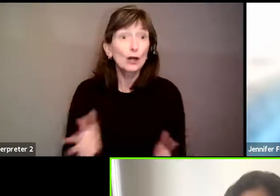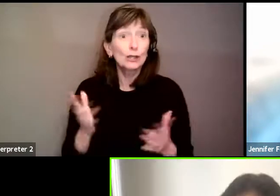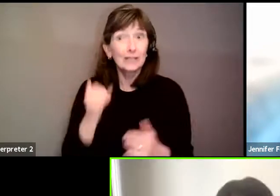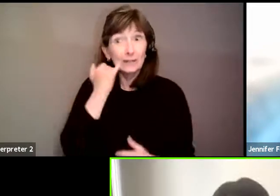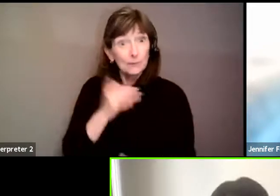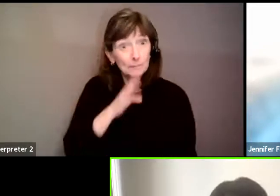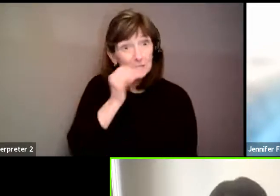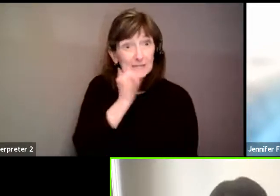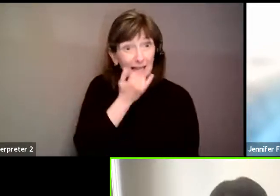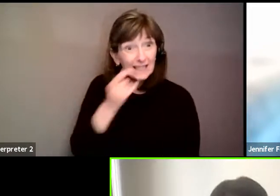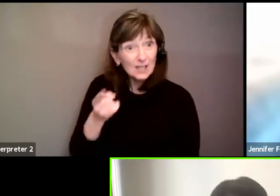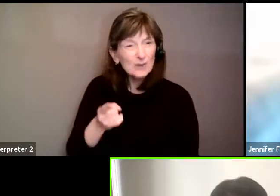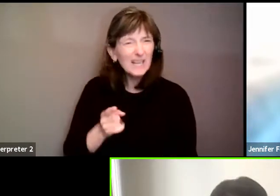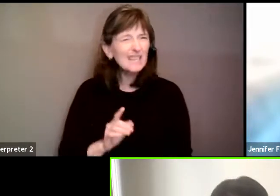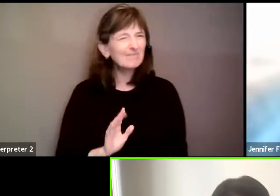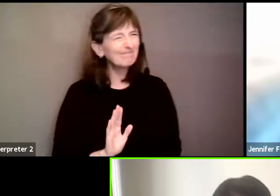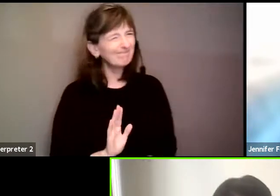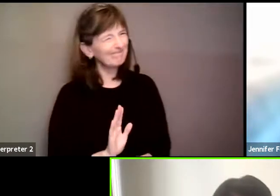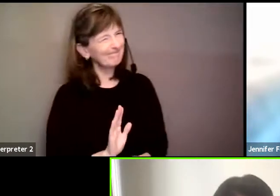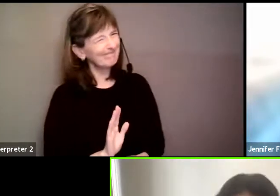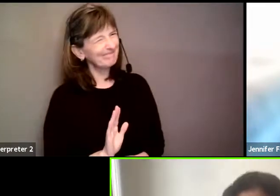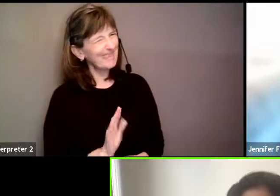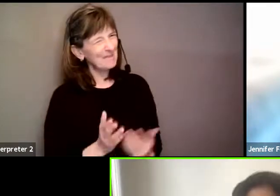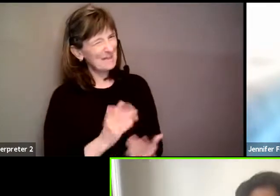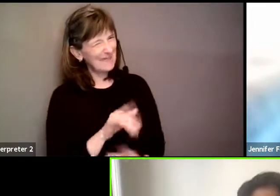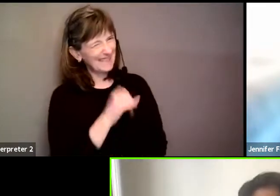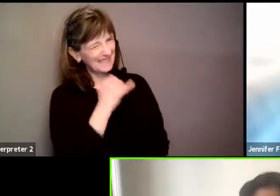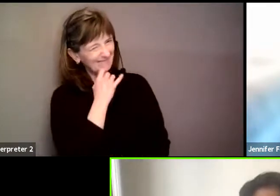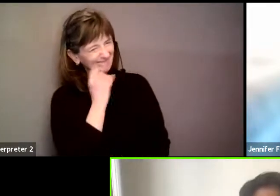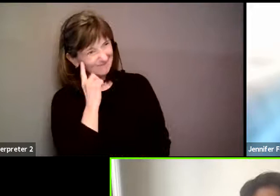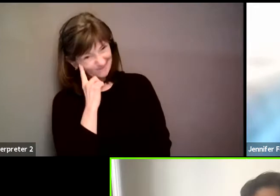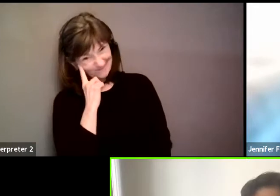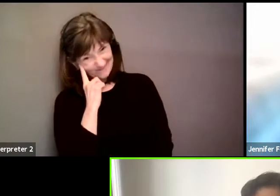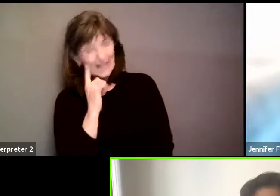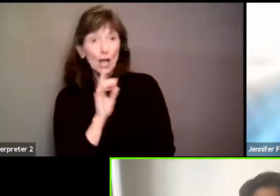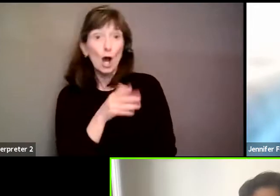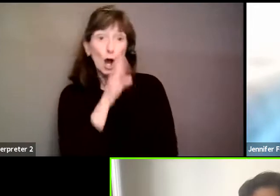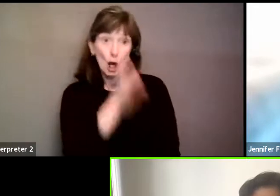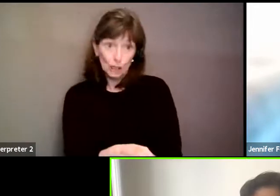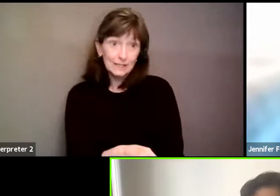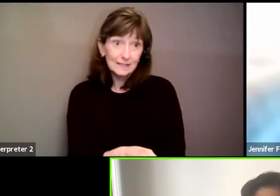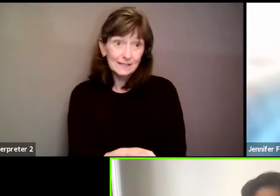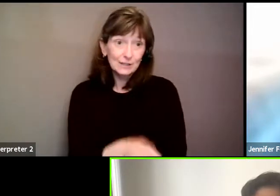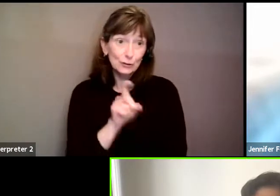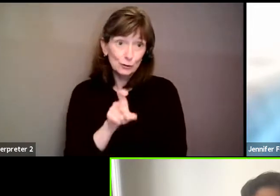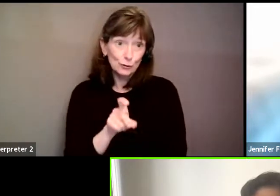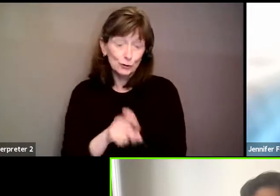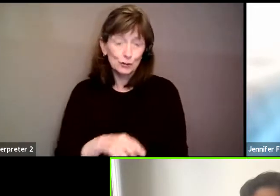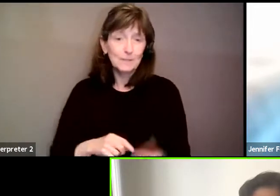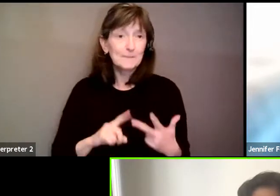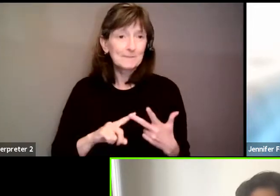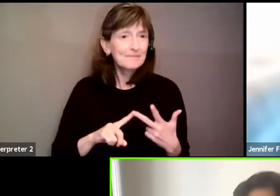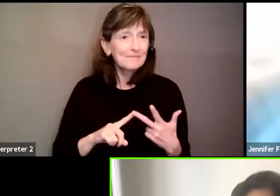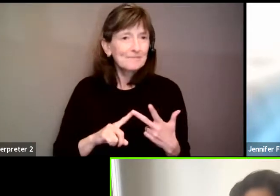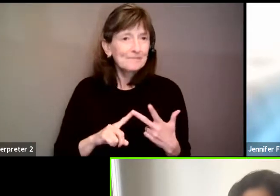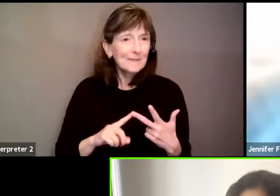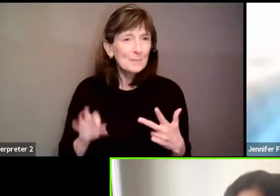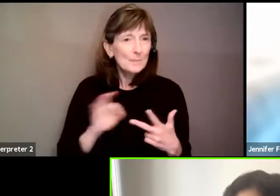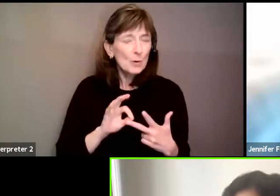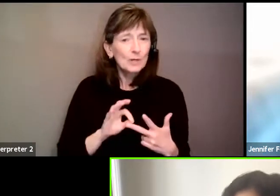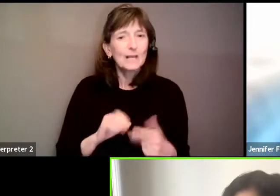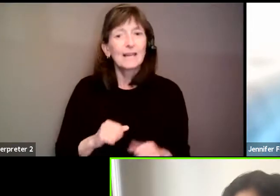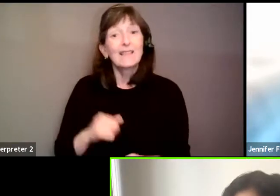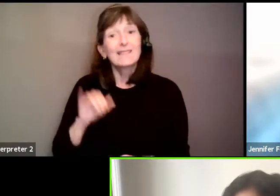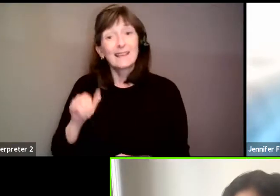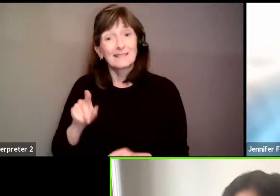they'll be like, maybe not. And I feel like that relates a lot to also just doing anti-oppression work as